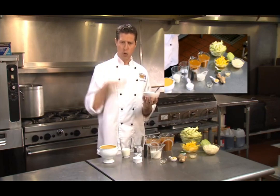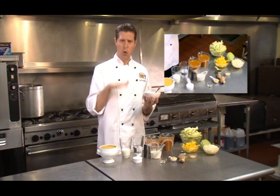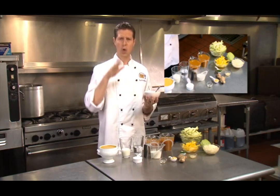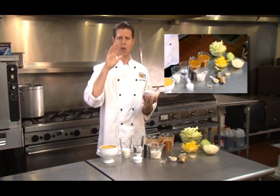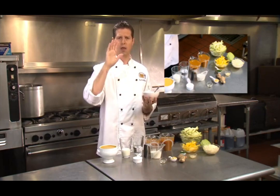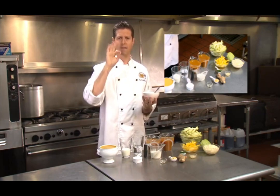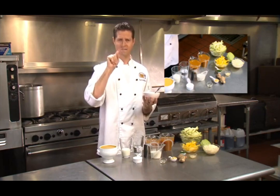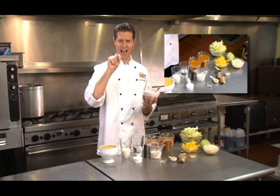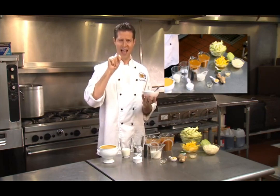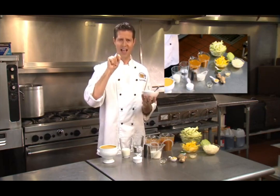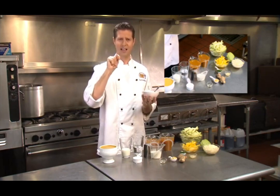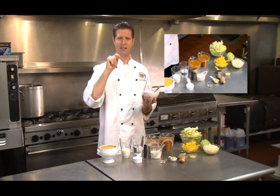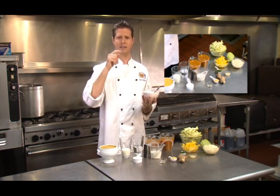Just mix in low-fat milk,